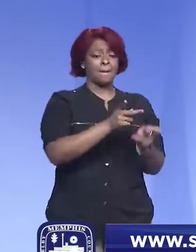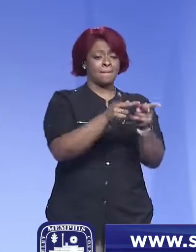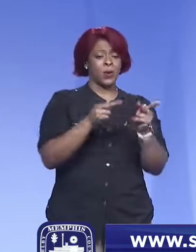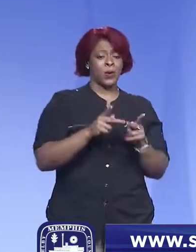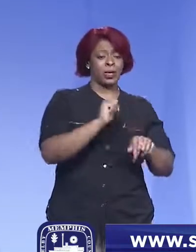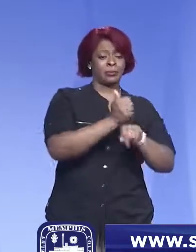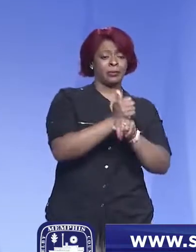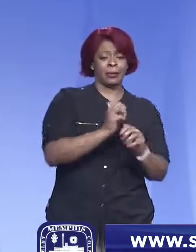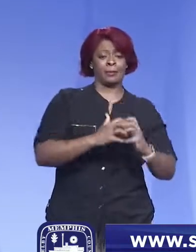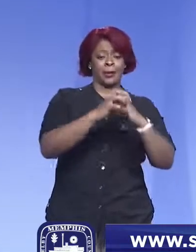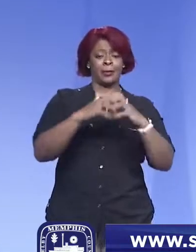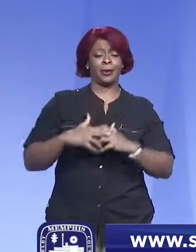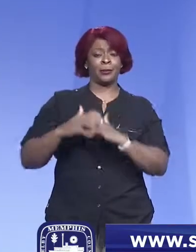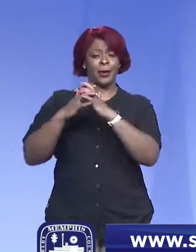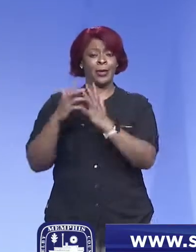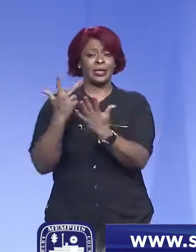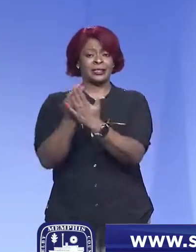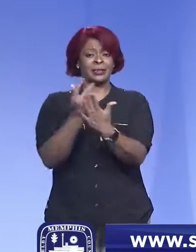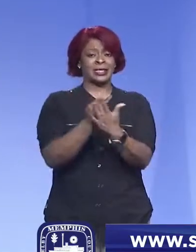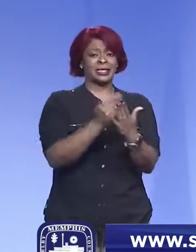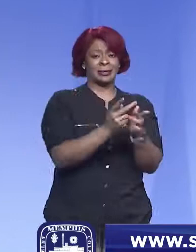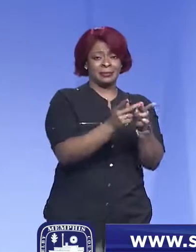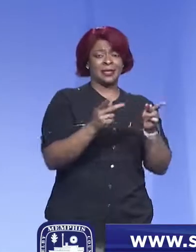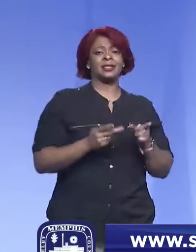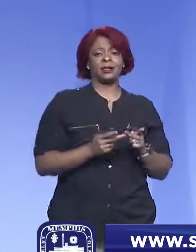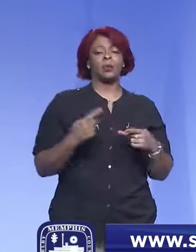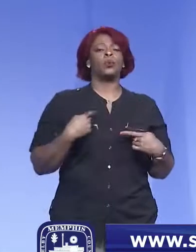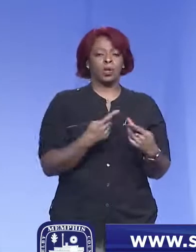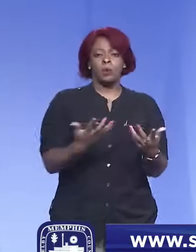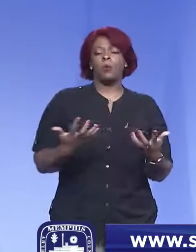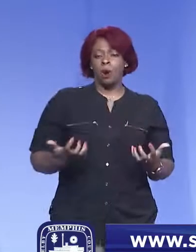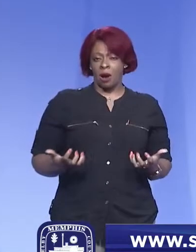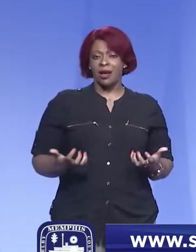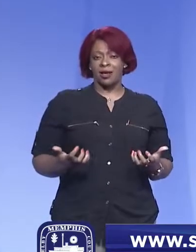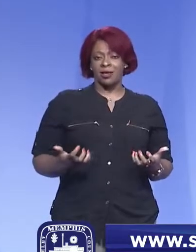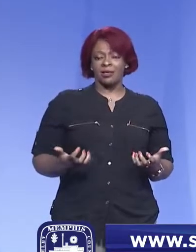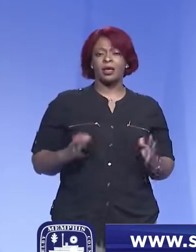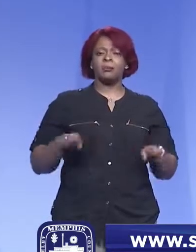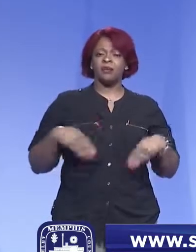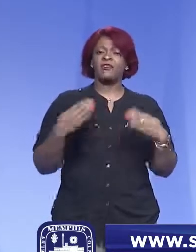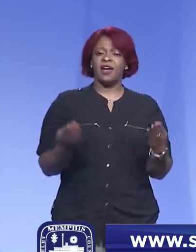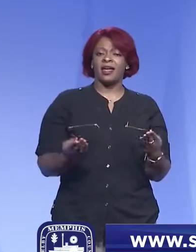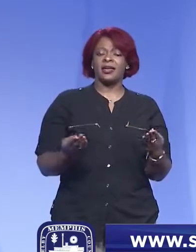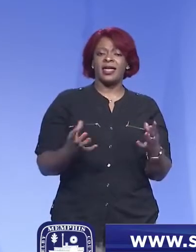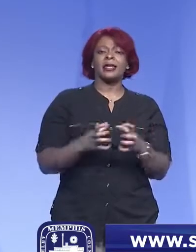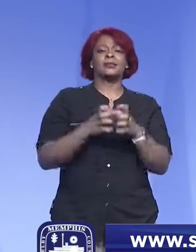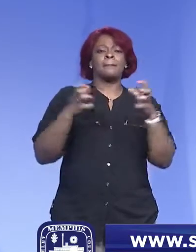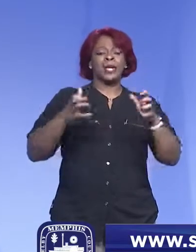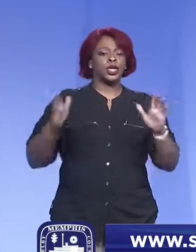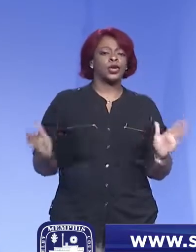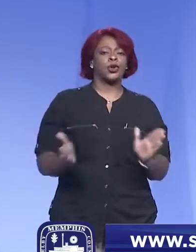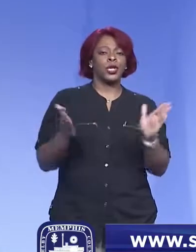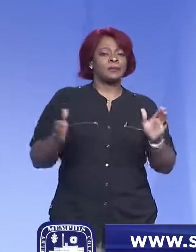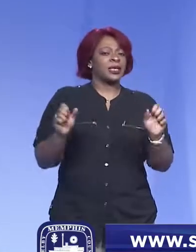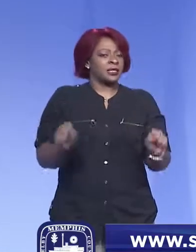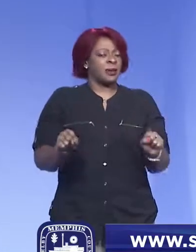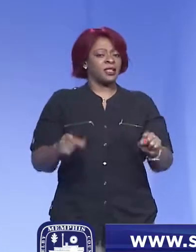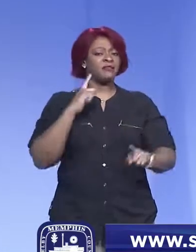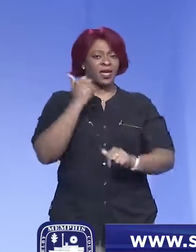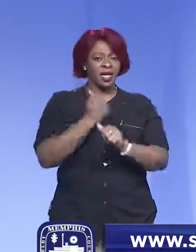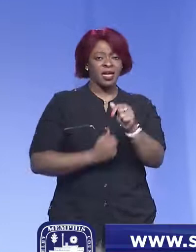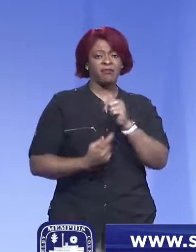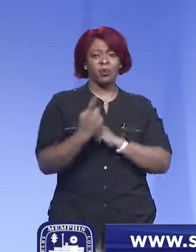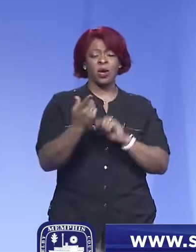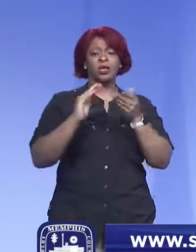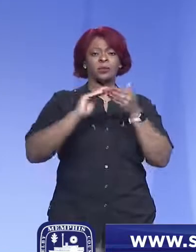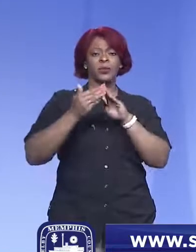continue to evolve, we certainly will want to provide as much encouragement as possible for everyone in the